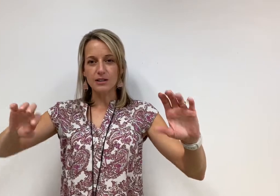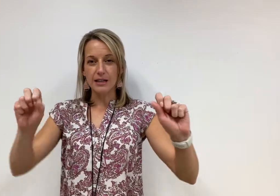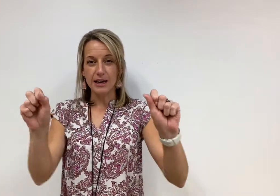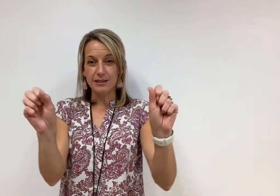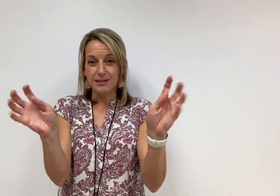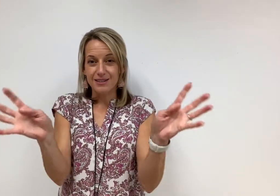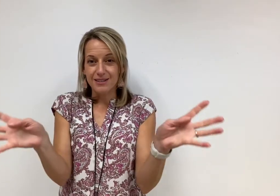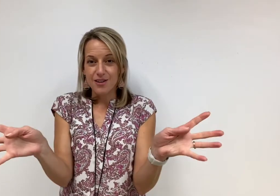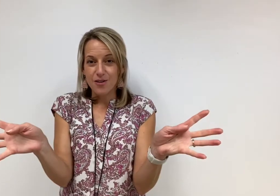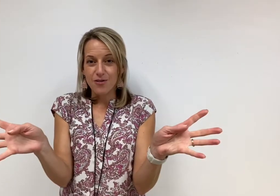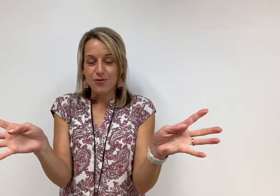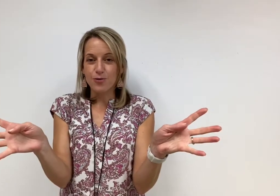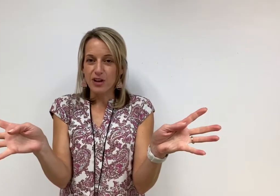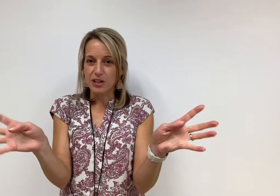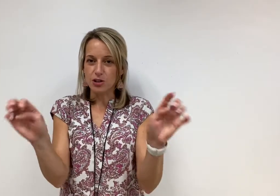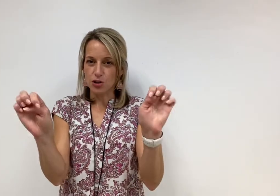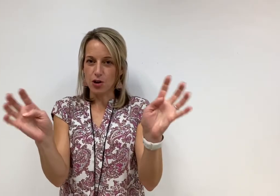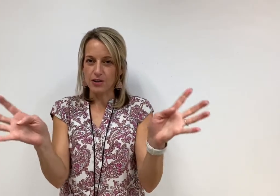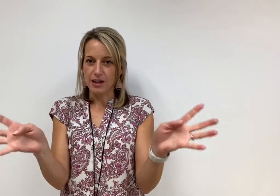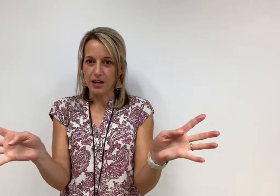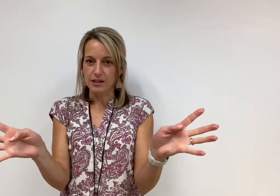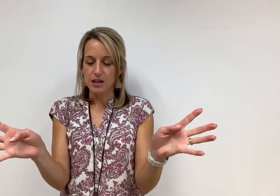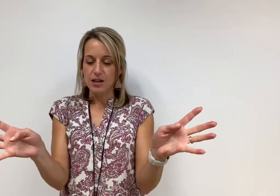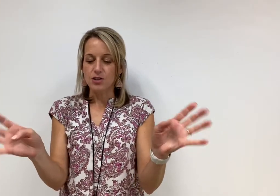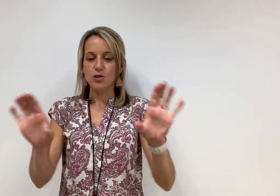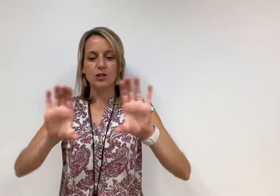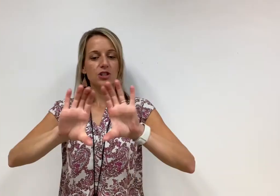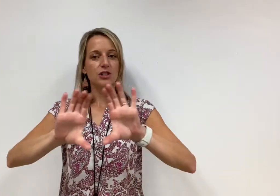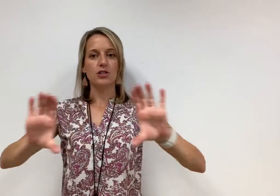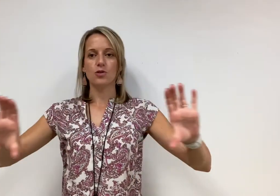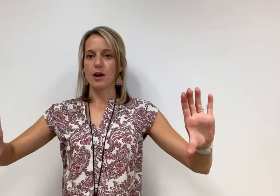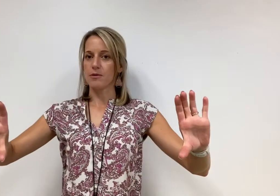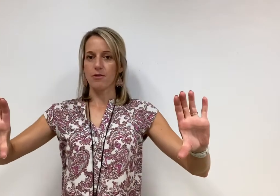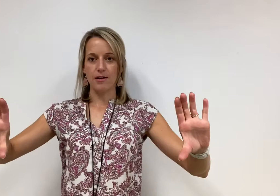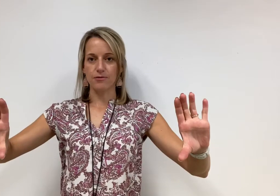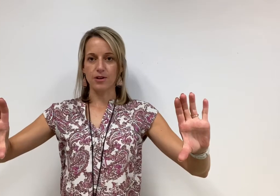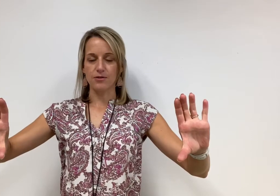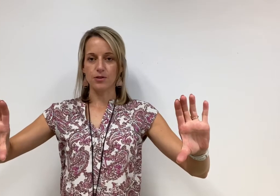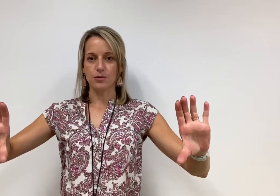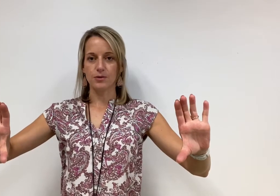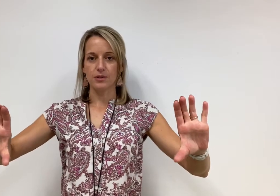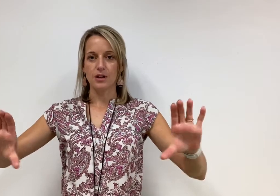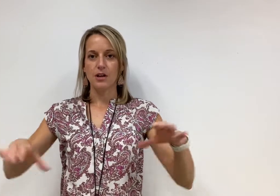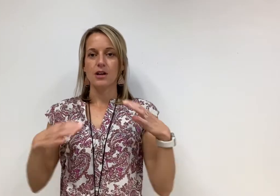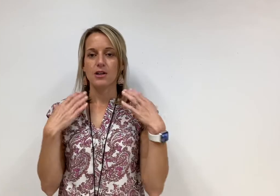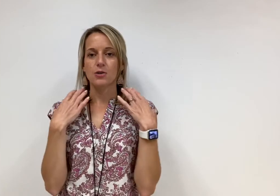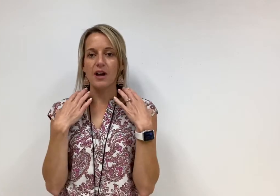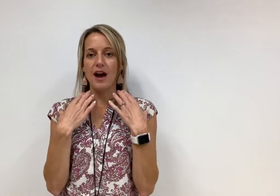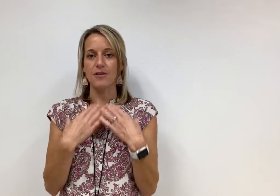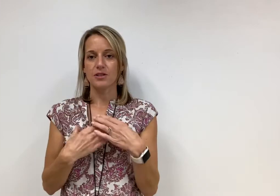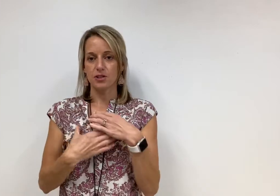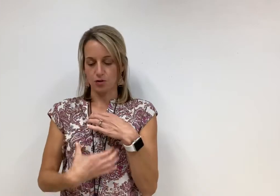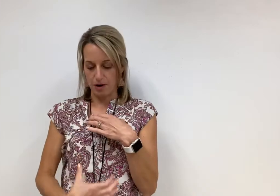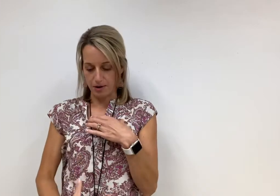has fringe on the end. So you can just describe it right in front of you. You don't have to describe it on